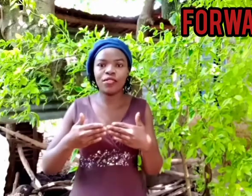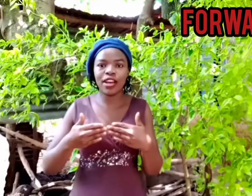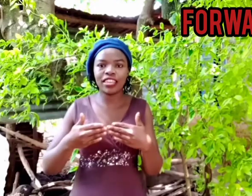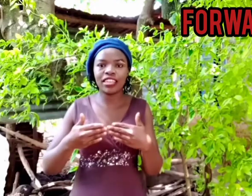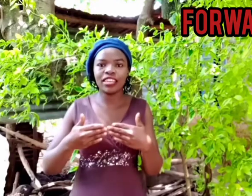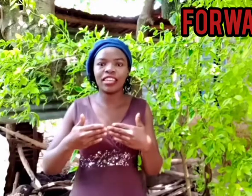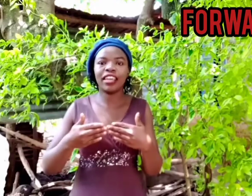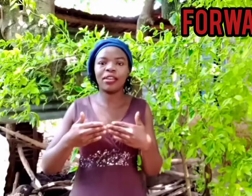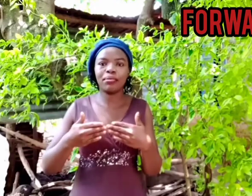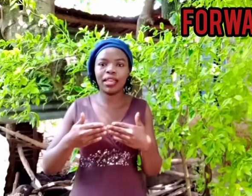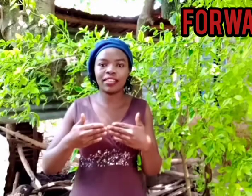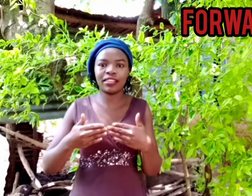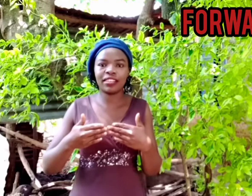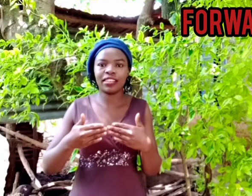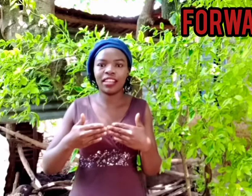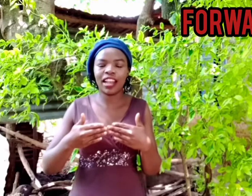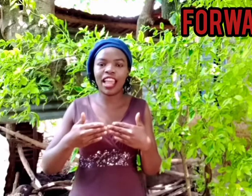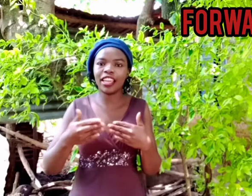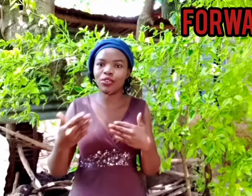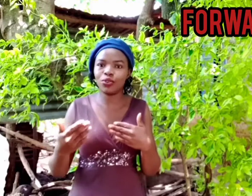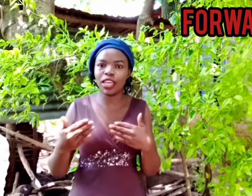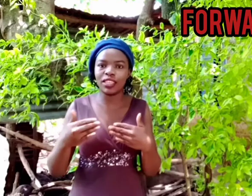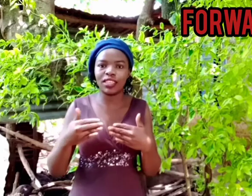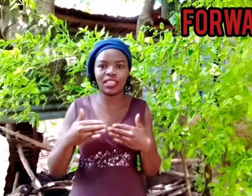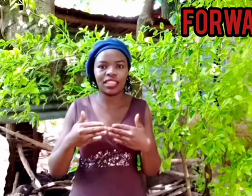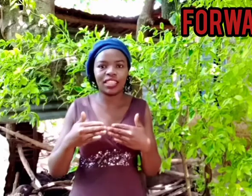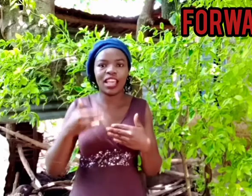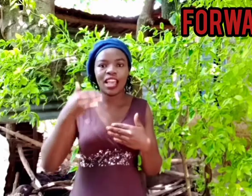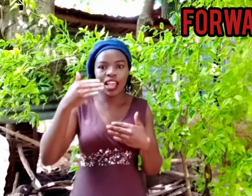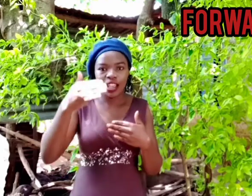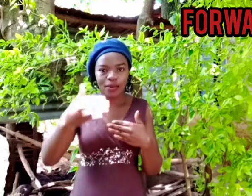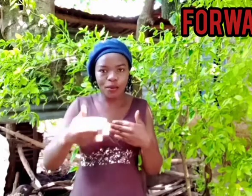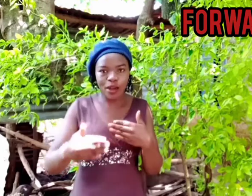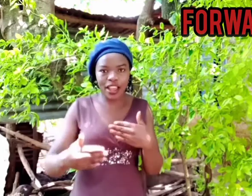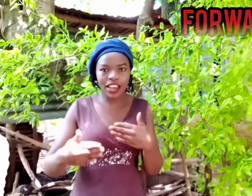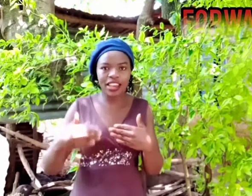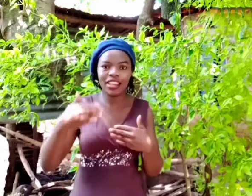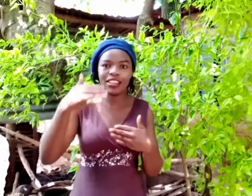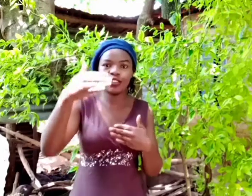forward and makes like 2 turns. 1, 2.